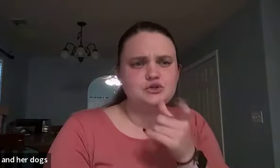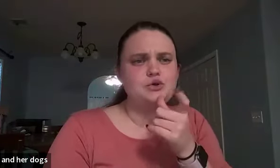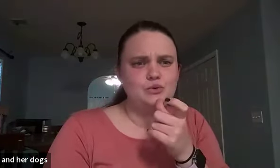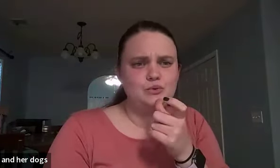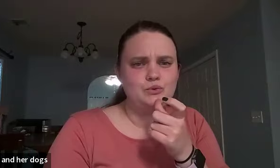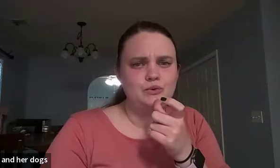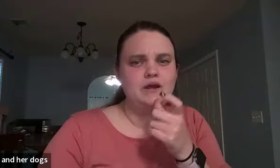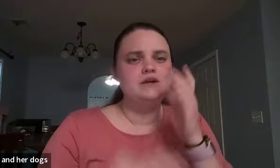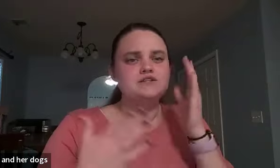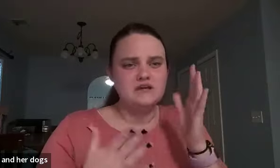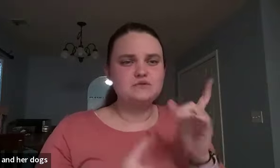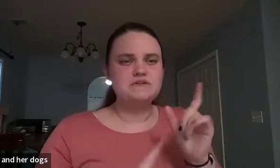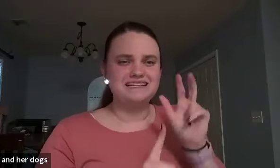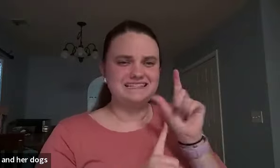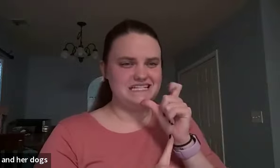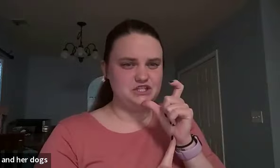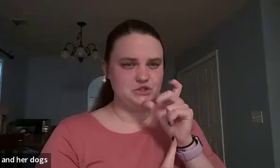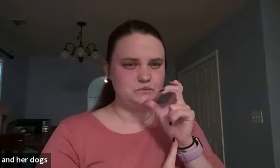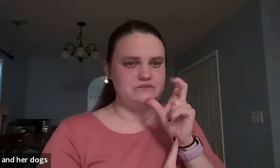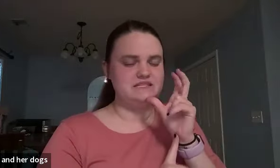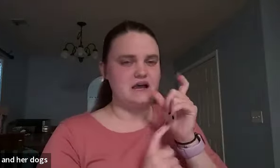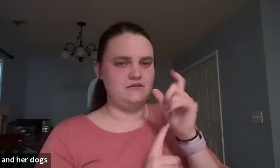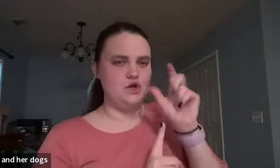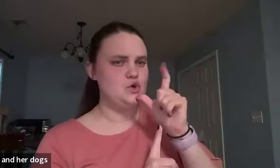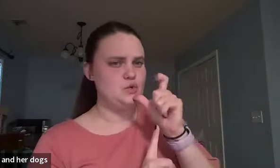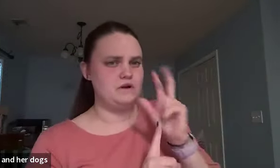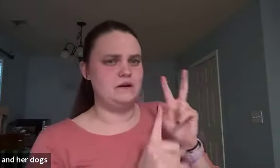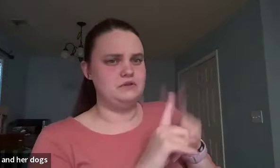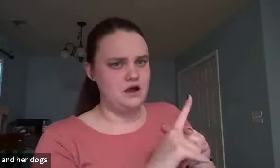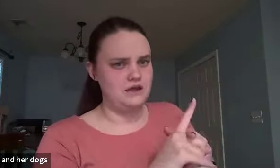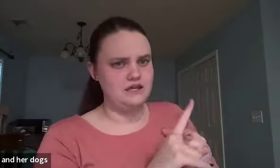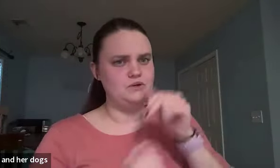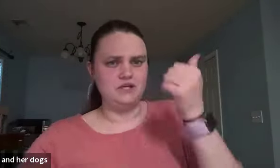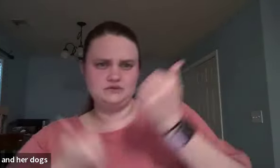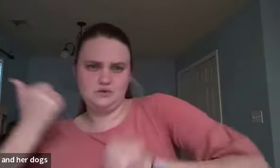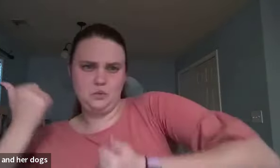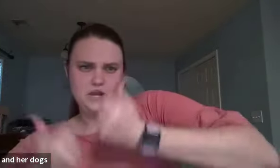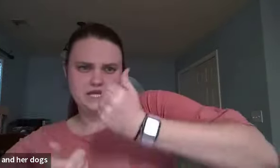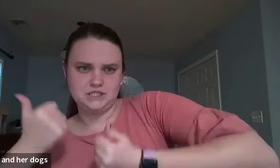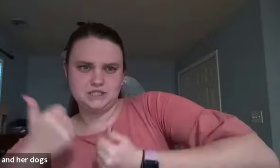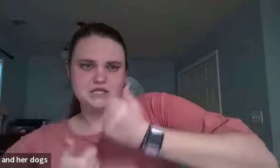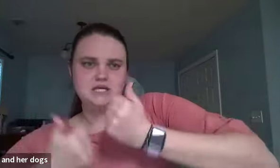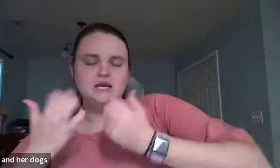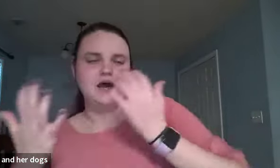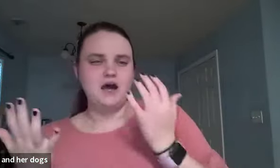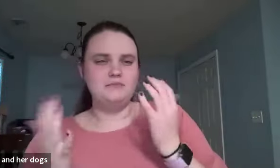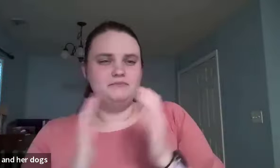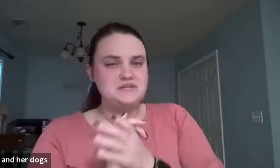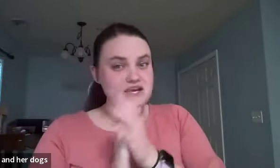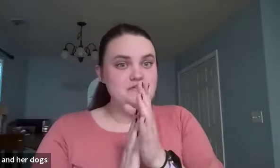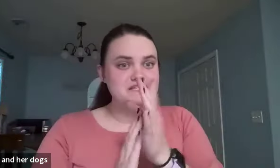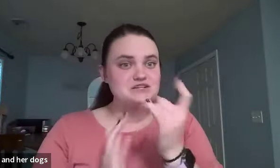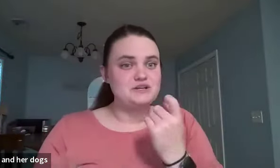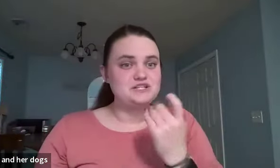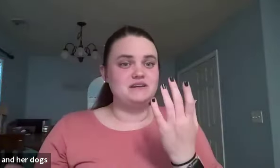teacher who? So that's where that teacher sign, the who would apply, and you want to use the which. But yeah, no, that's a good question.